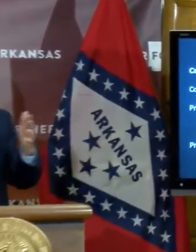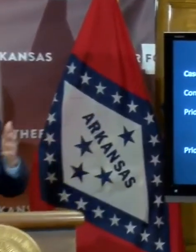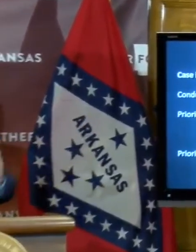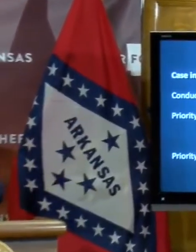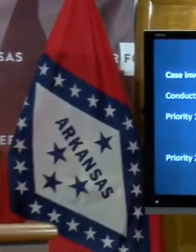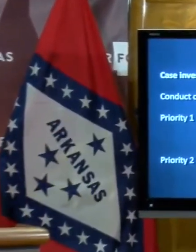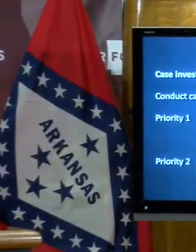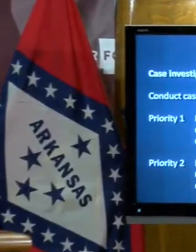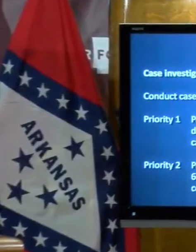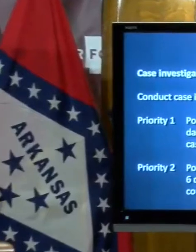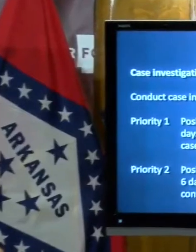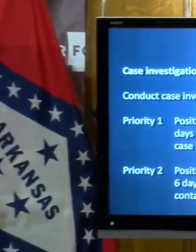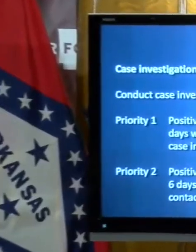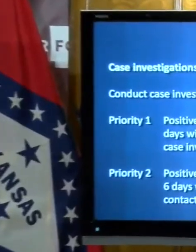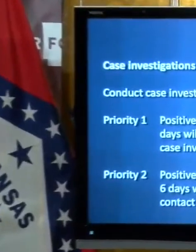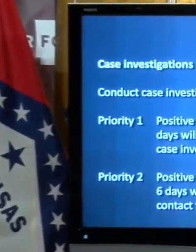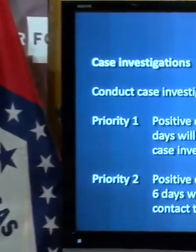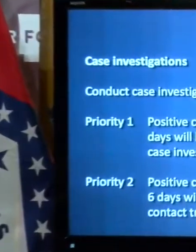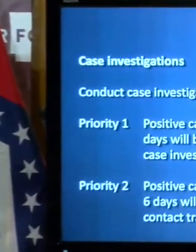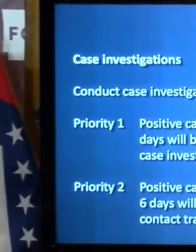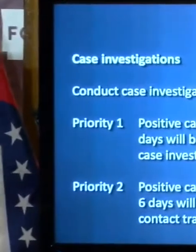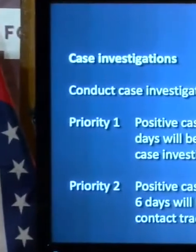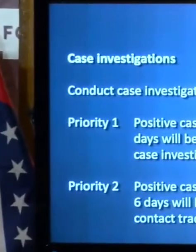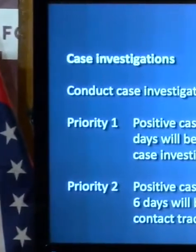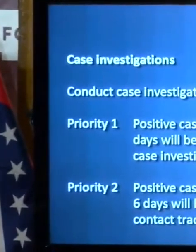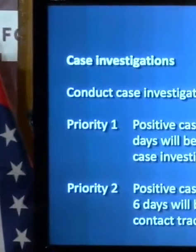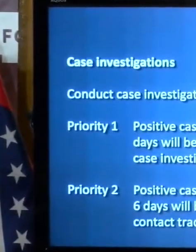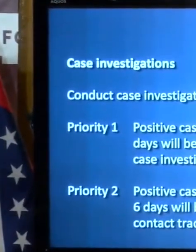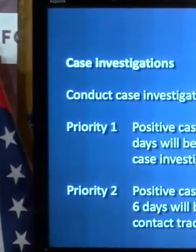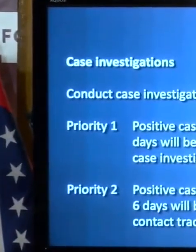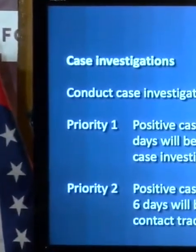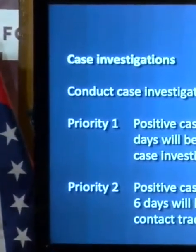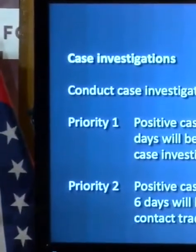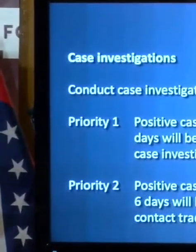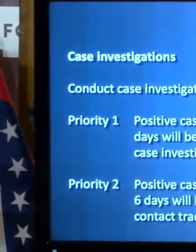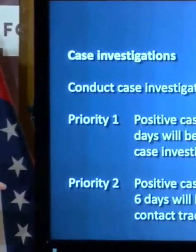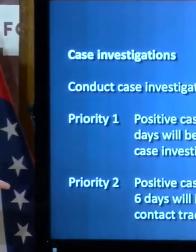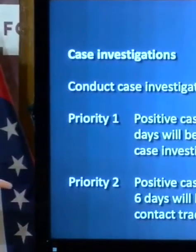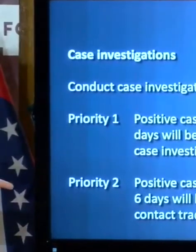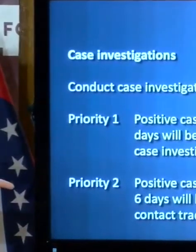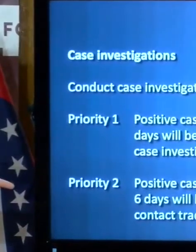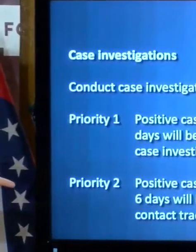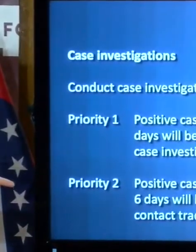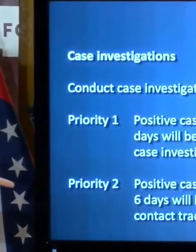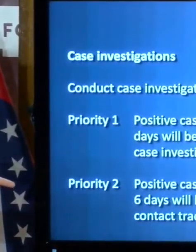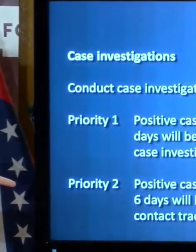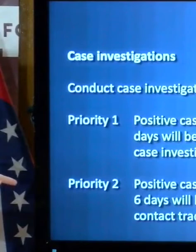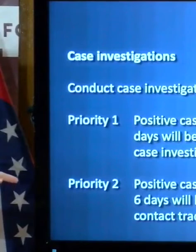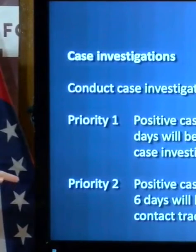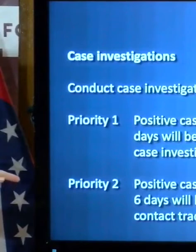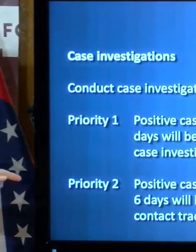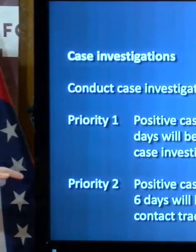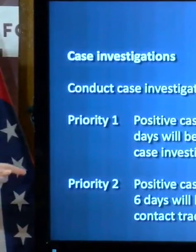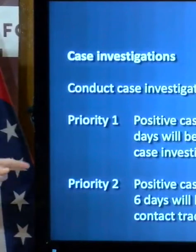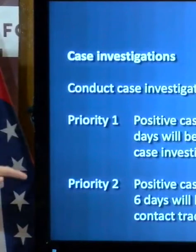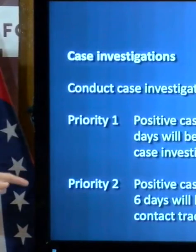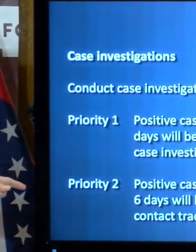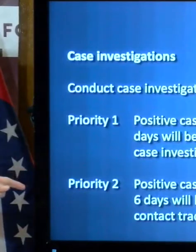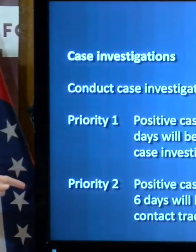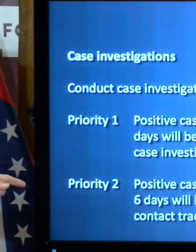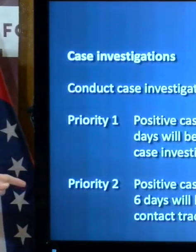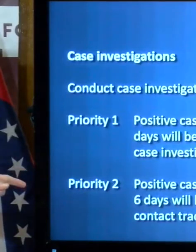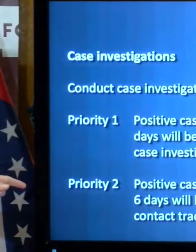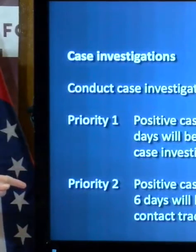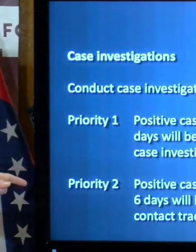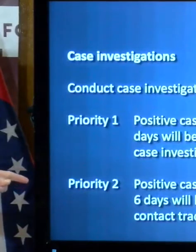the question, you give them instruction on isolation. And then the second priority, though, is that if it's been greater